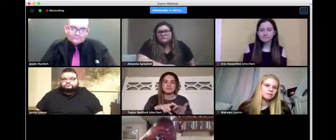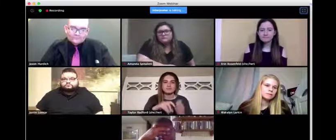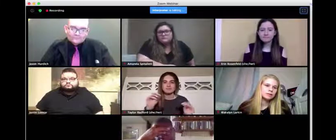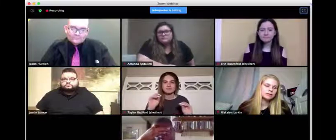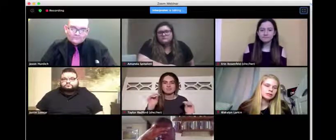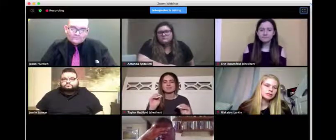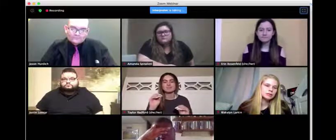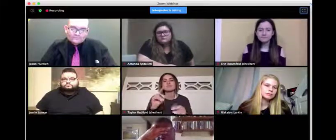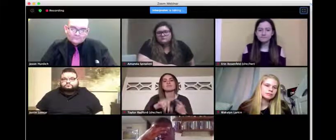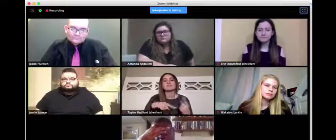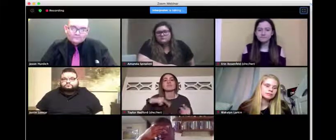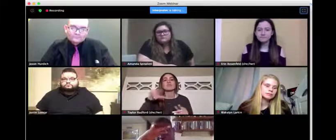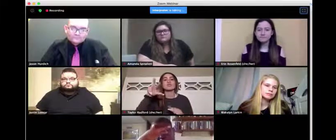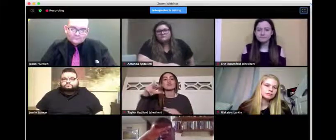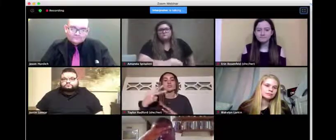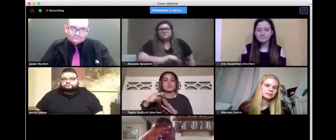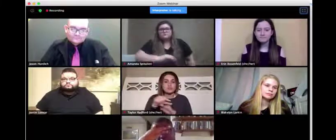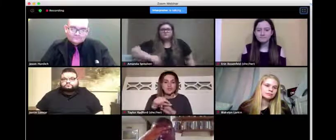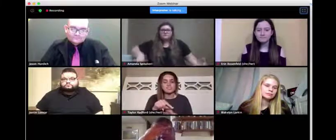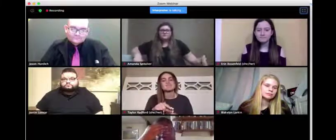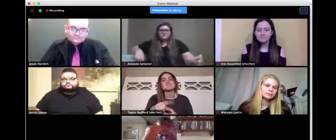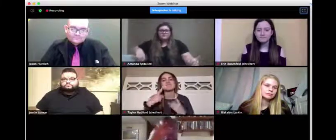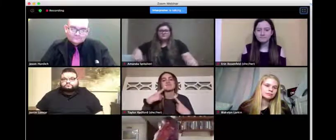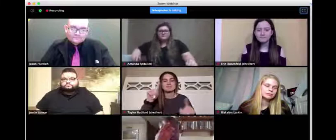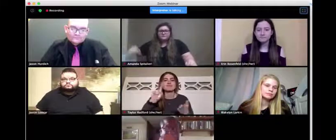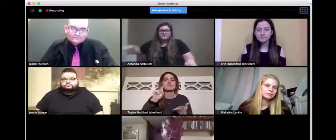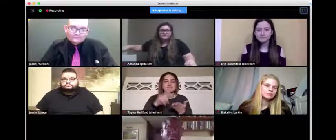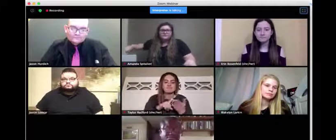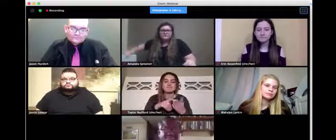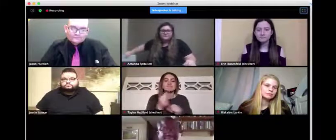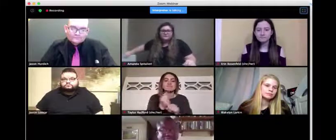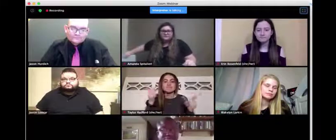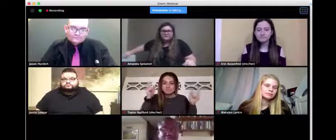started noticing that I needed hearing aids, and I moved to Florida.